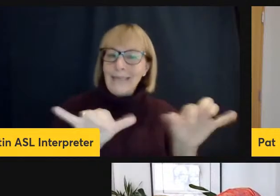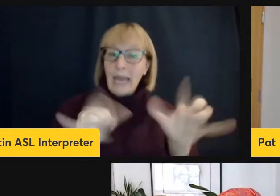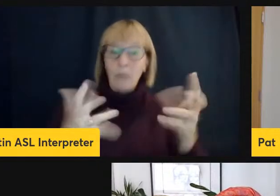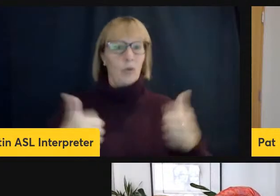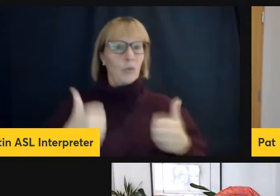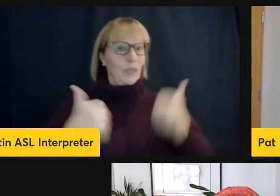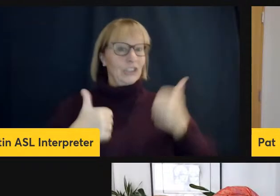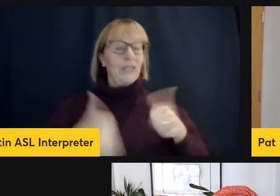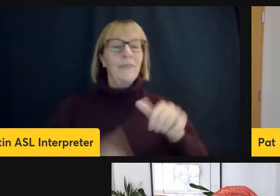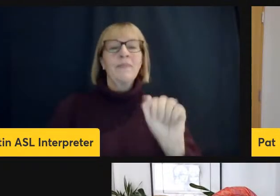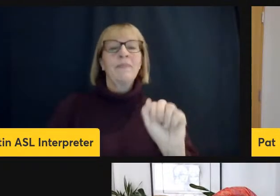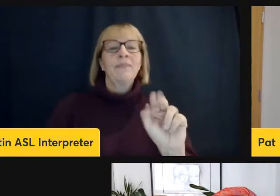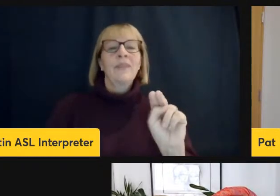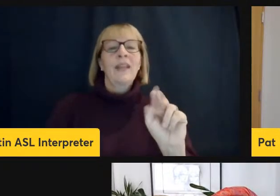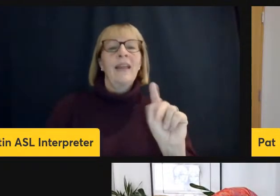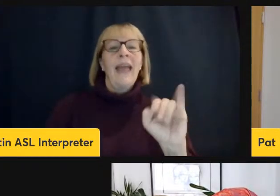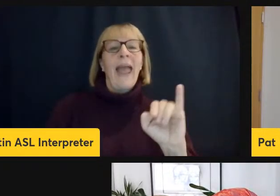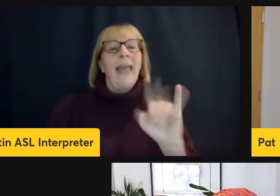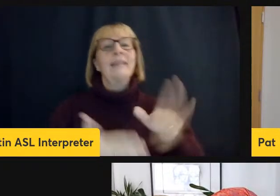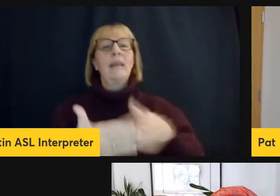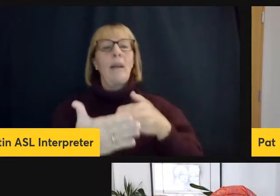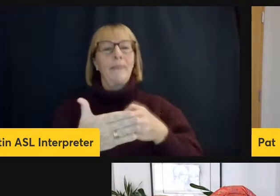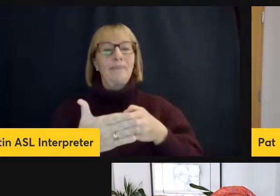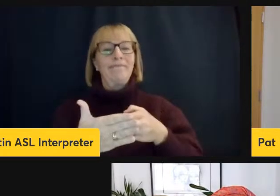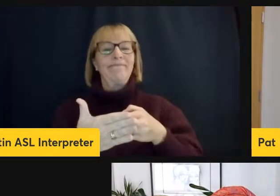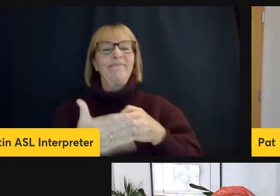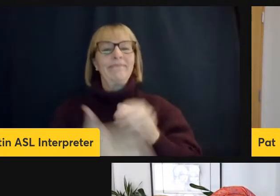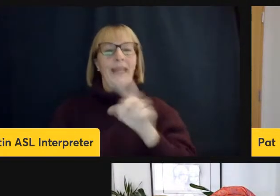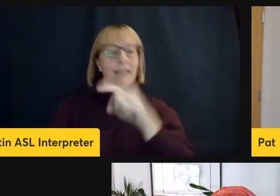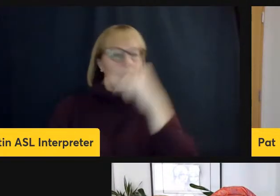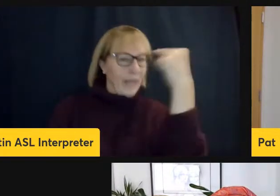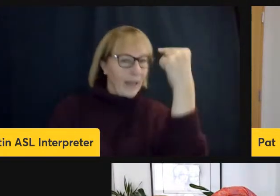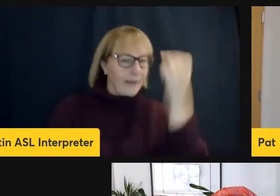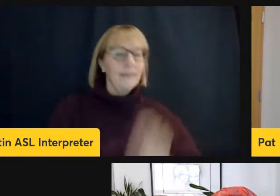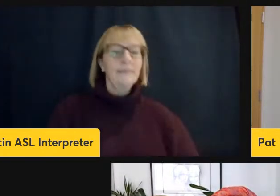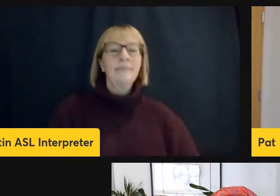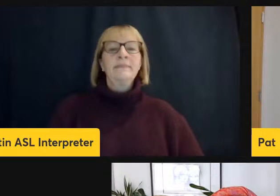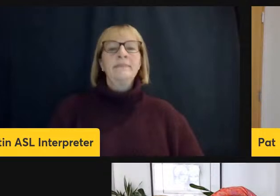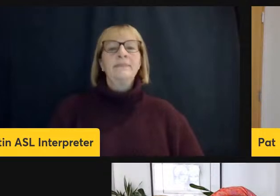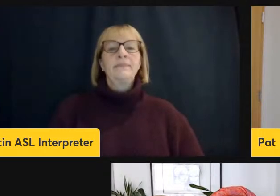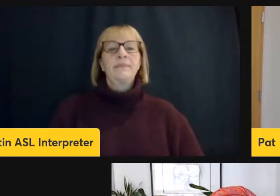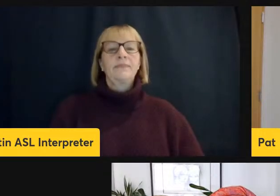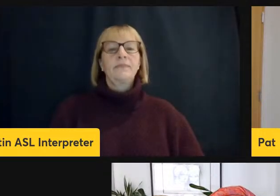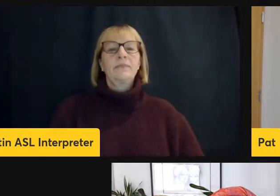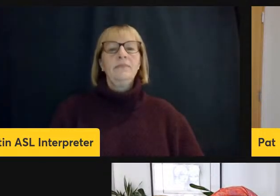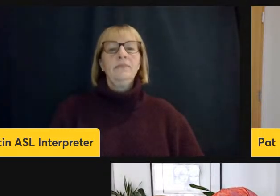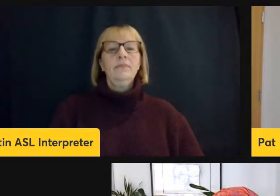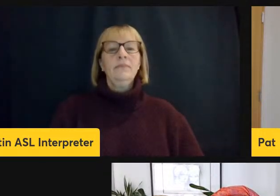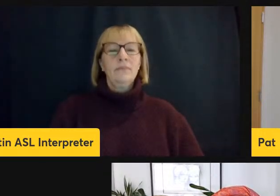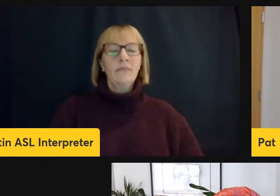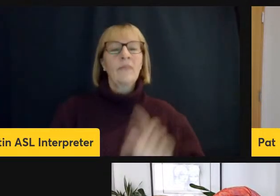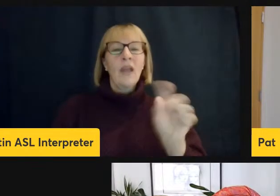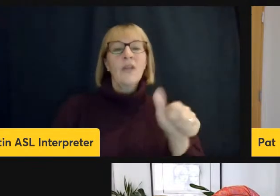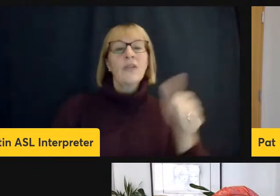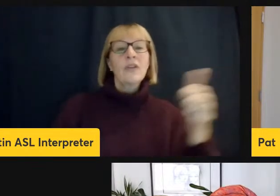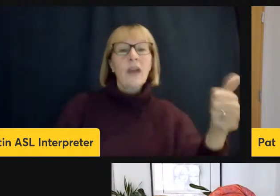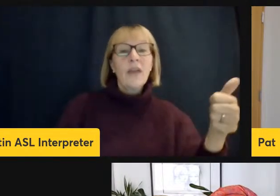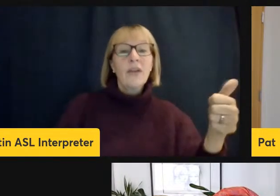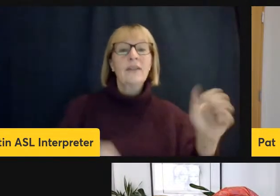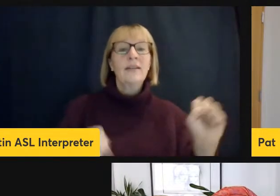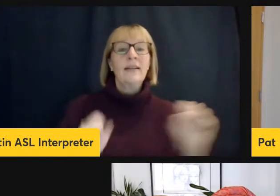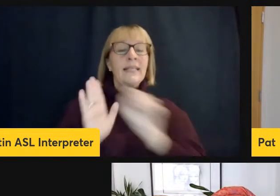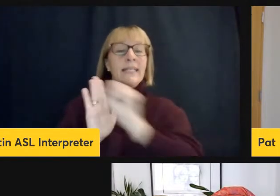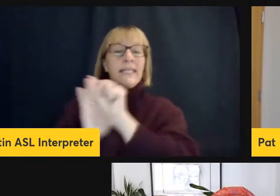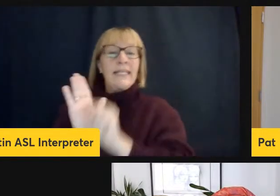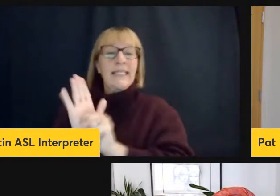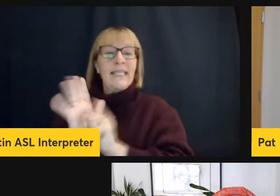we've had formal and informal policies of segregation. We have disproportionate levels of other forms of state violence through